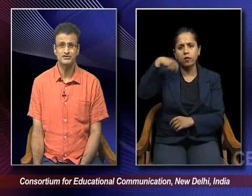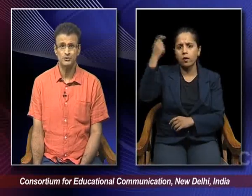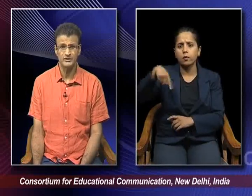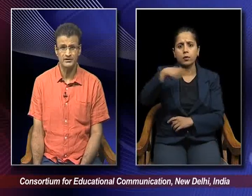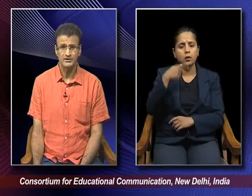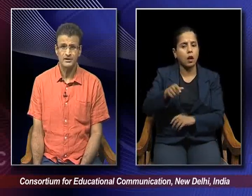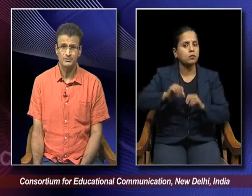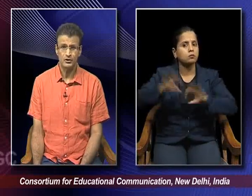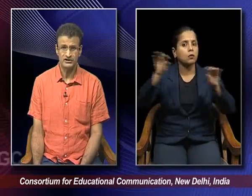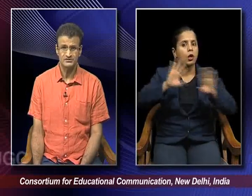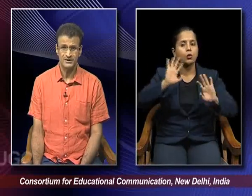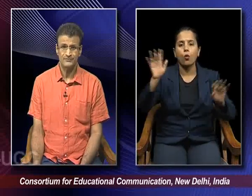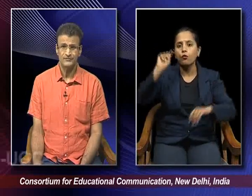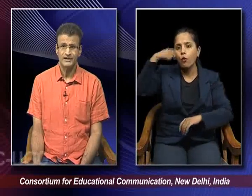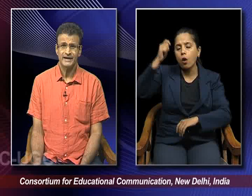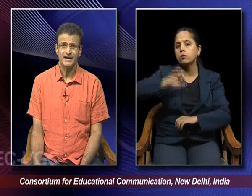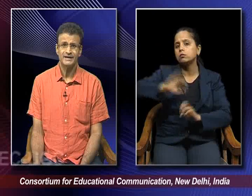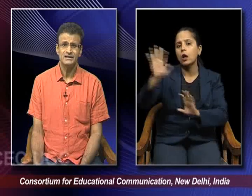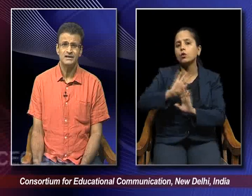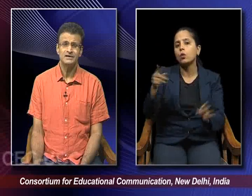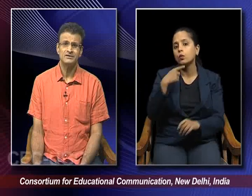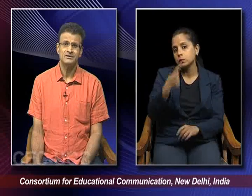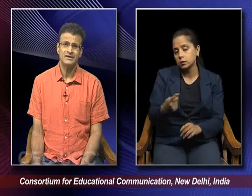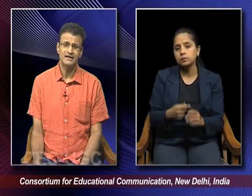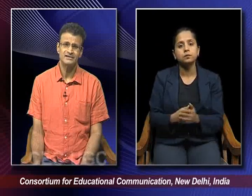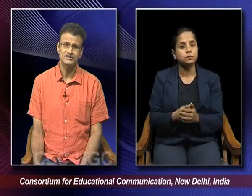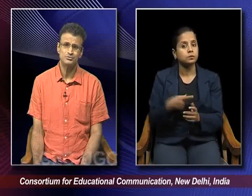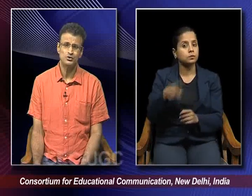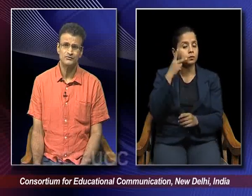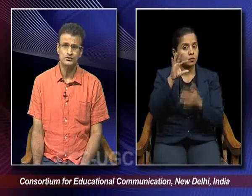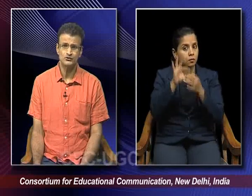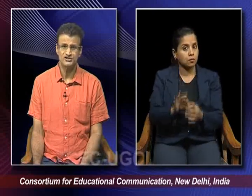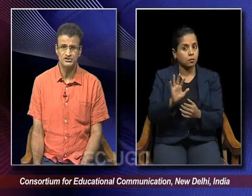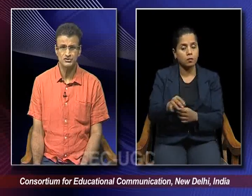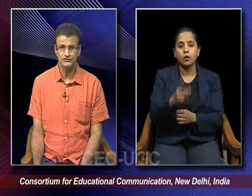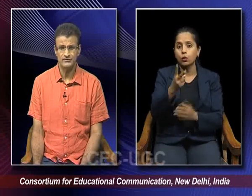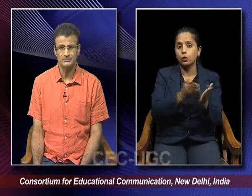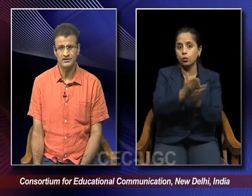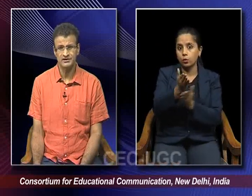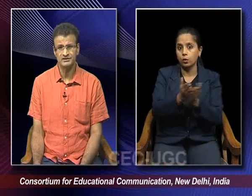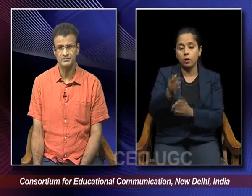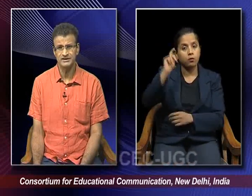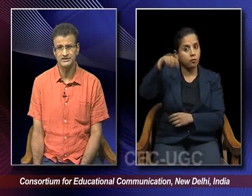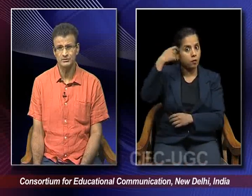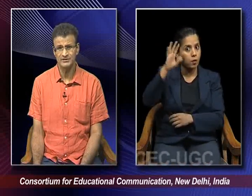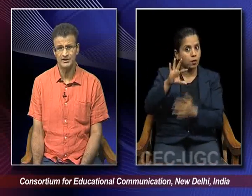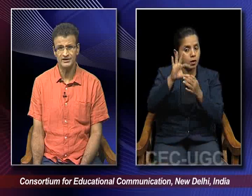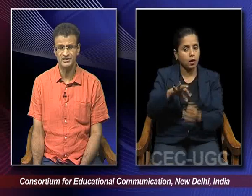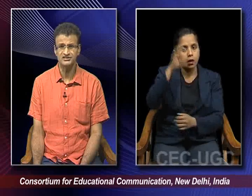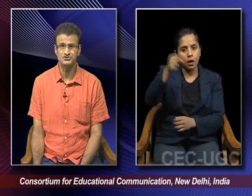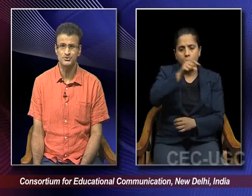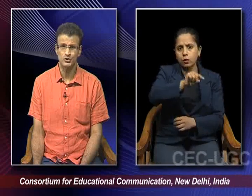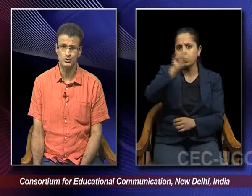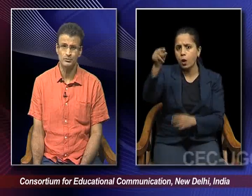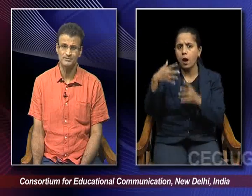be exported abroad as well. And regarding the export of the two versions of a film relating to Gandhi to America